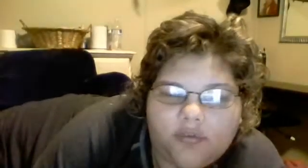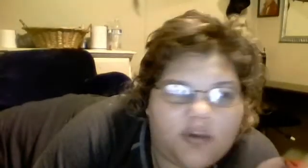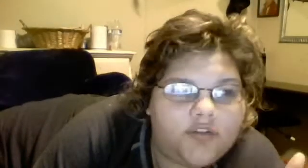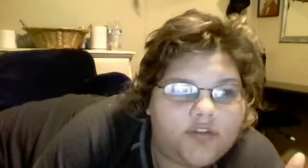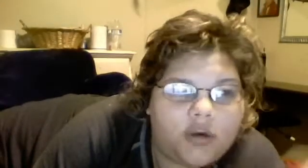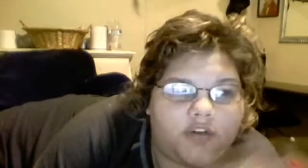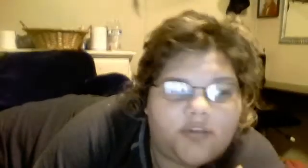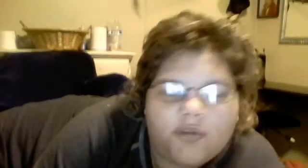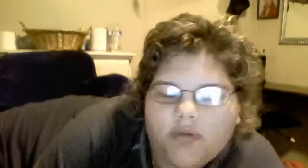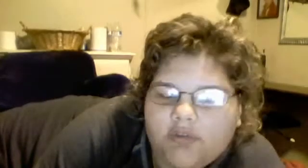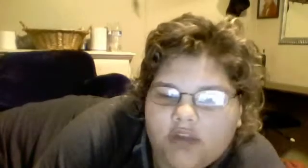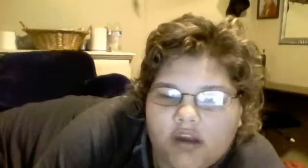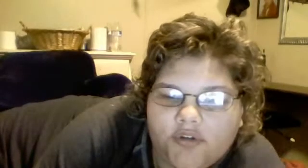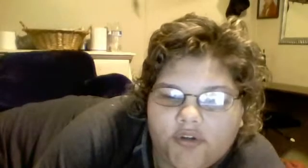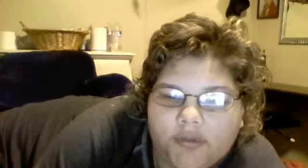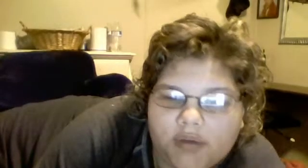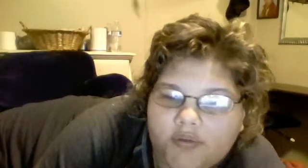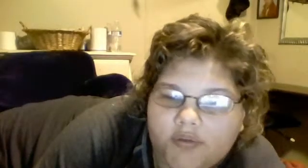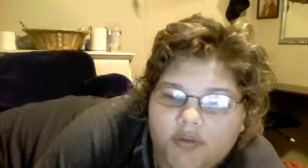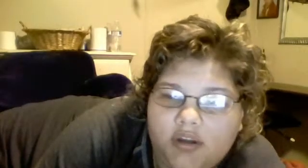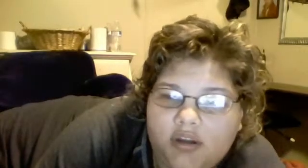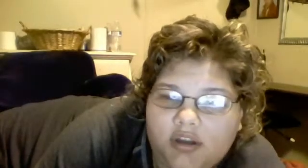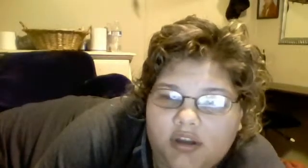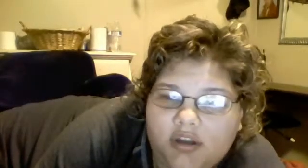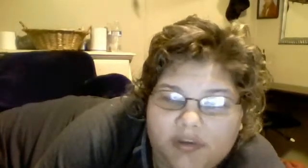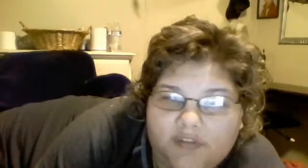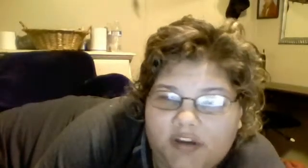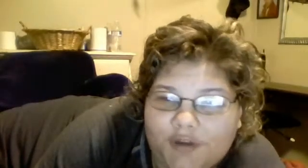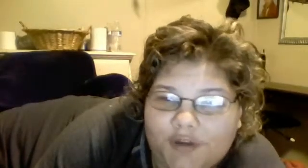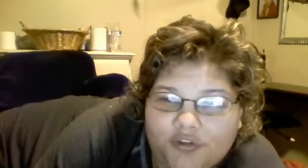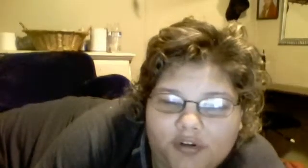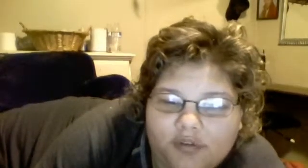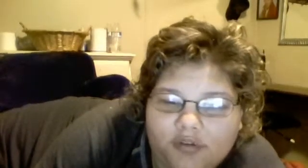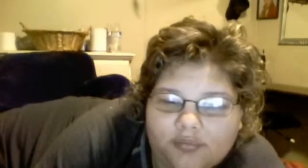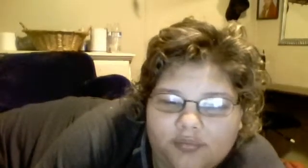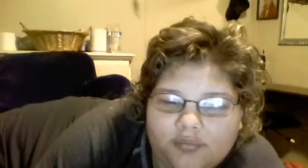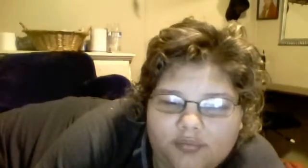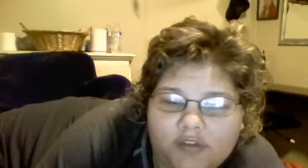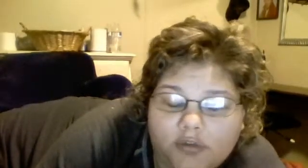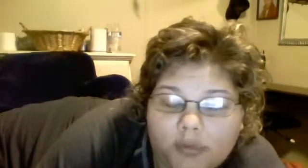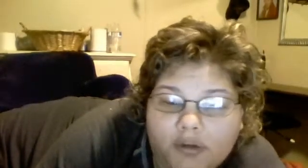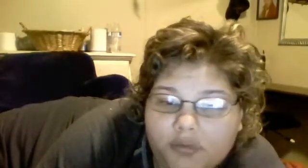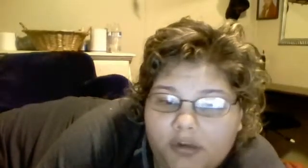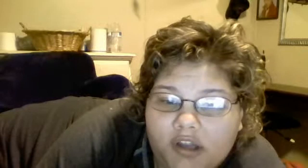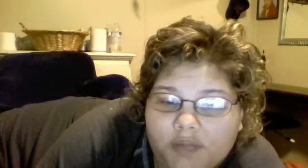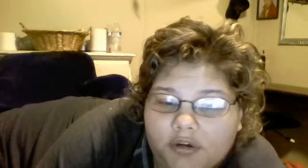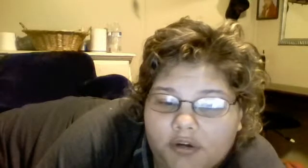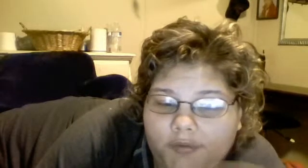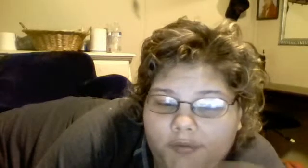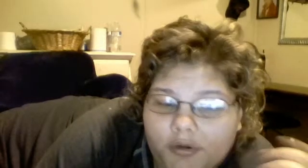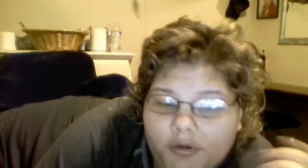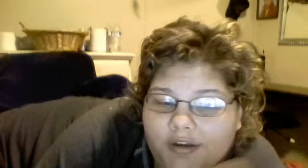just watch these movies constantly because and read the fan fiction and etc. because we love it. And if you don't like it,